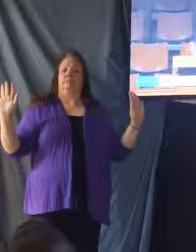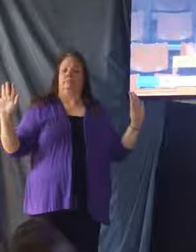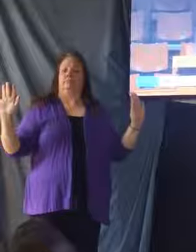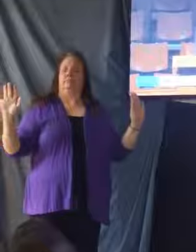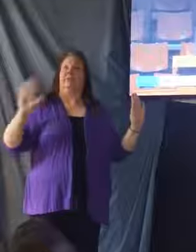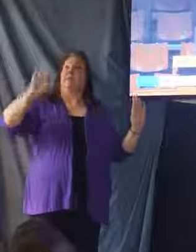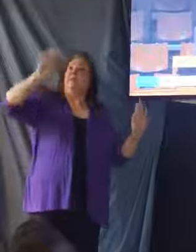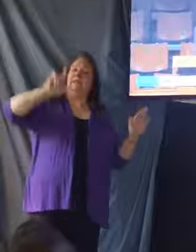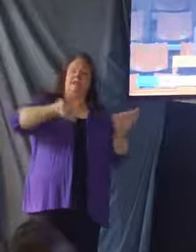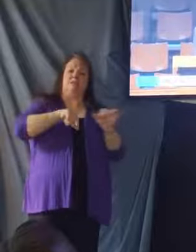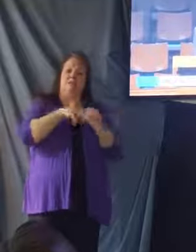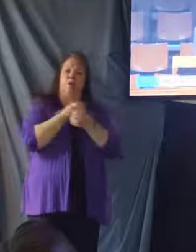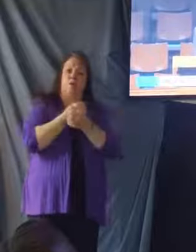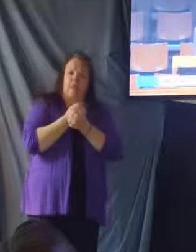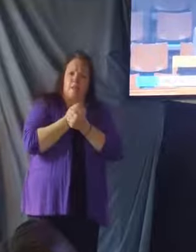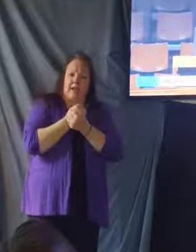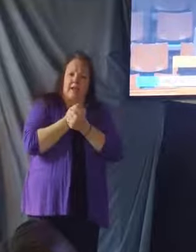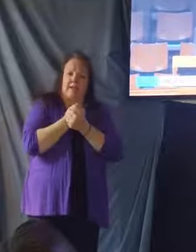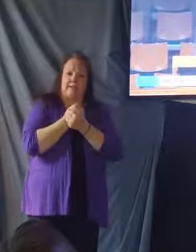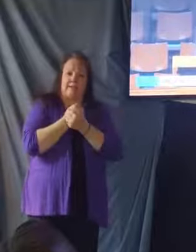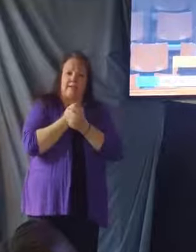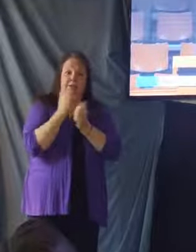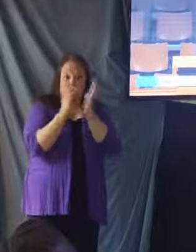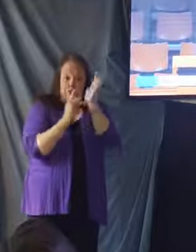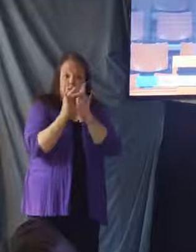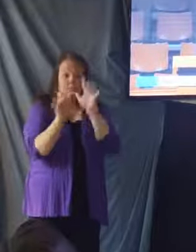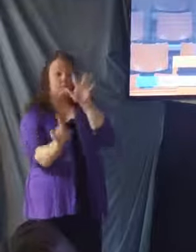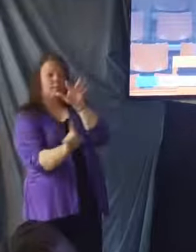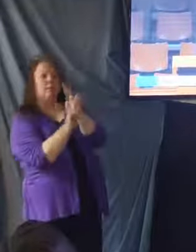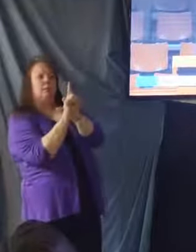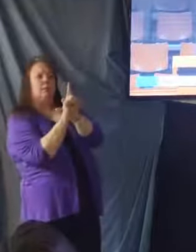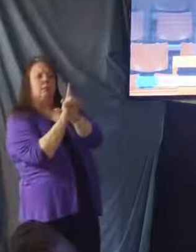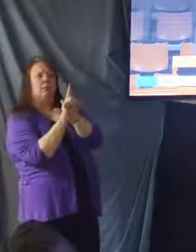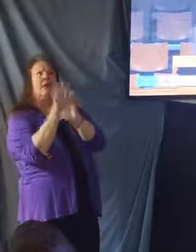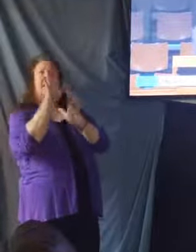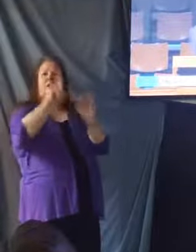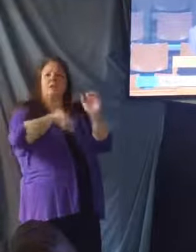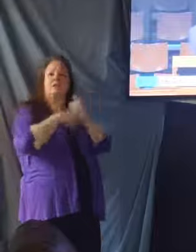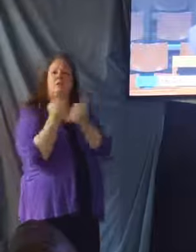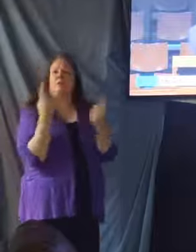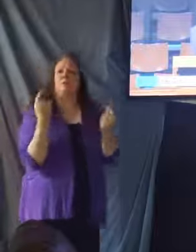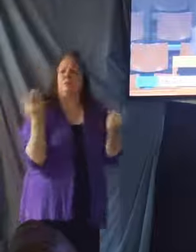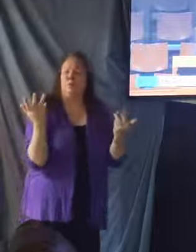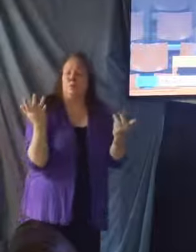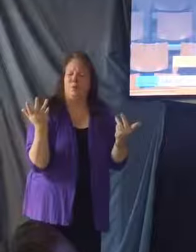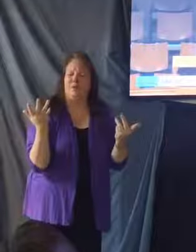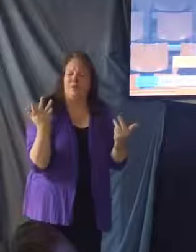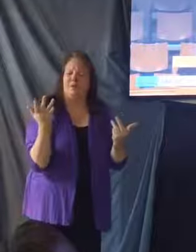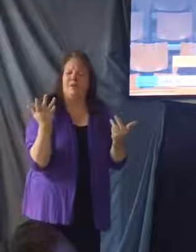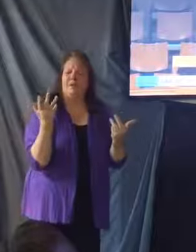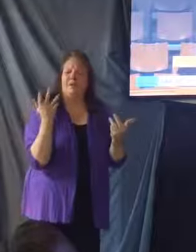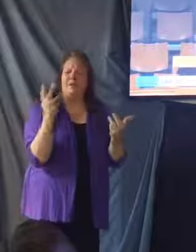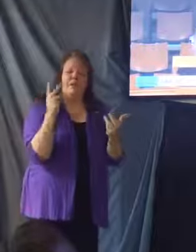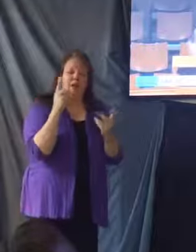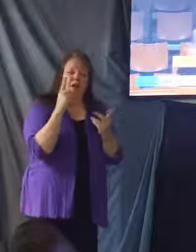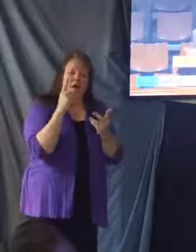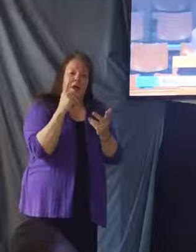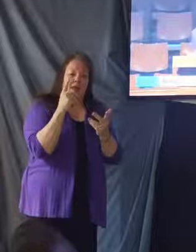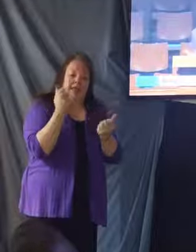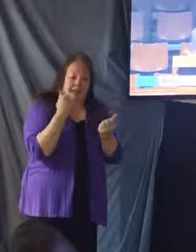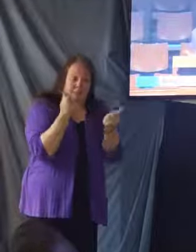So the grace of God has appeared. What does that grace do? Verse 11. It is what